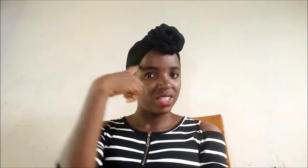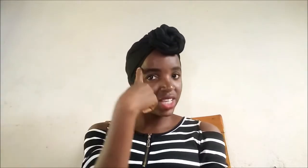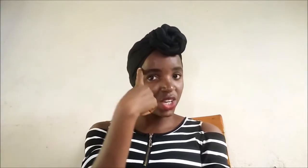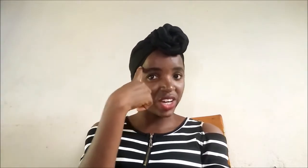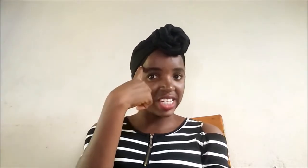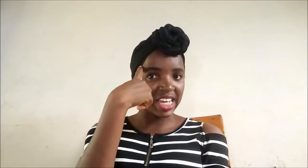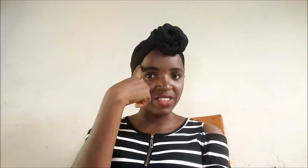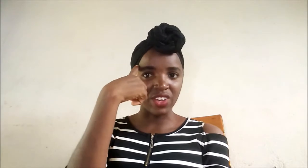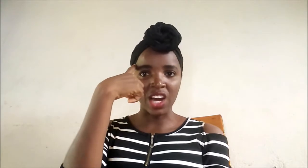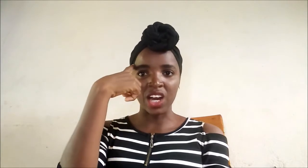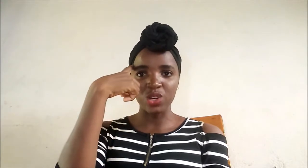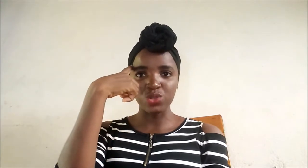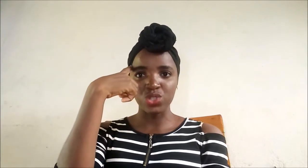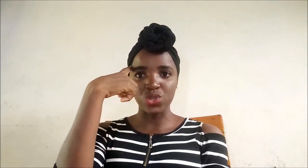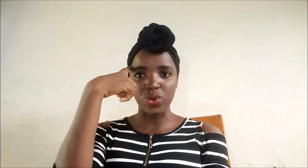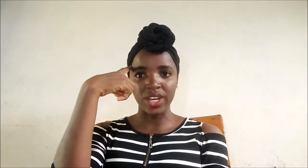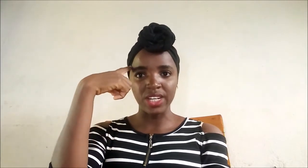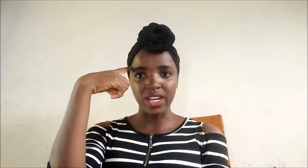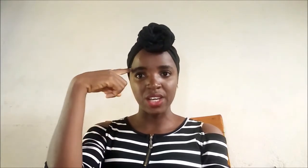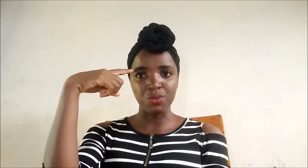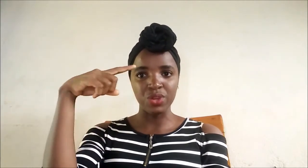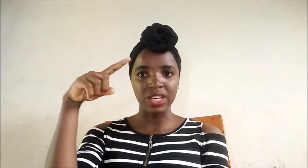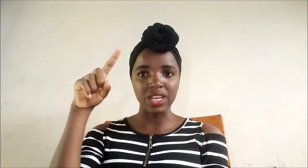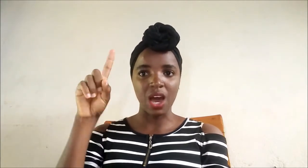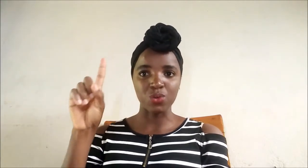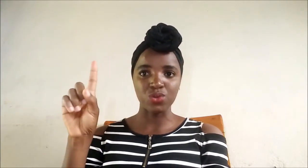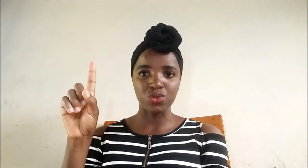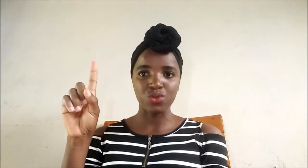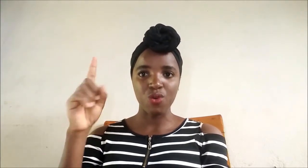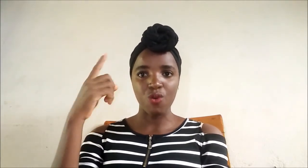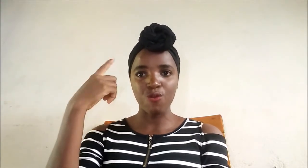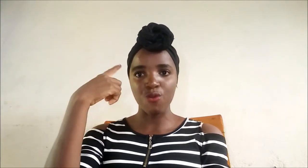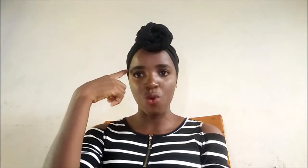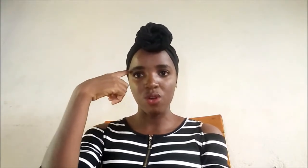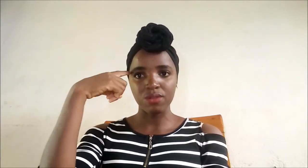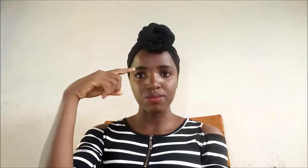Take your index finger close to your head and you bring it out. Four.